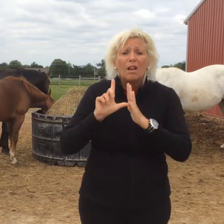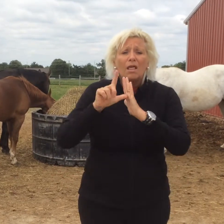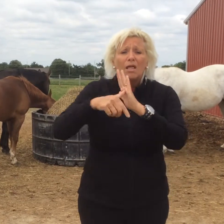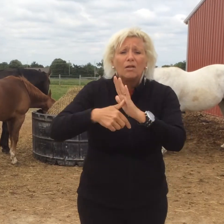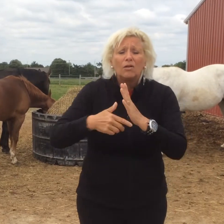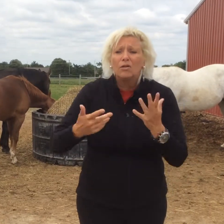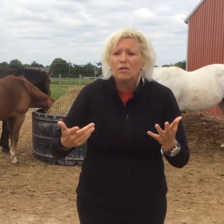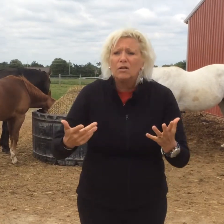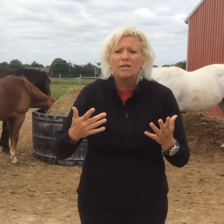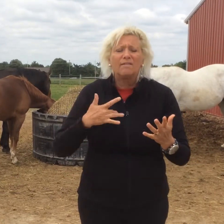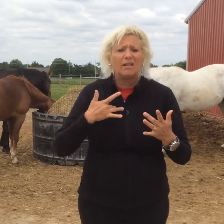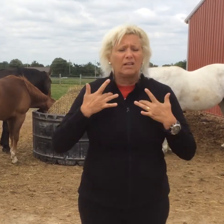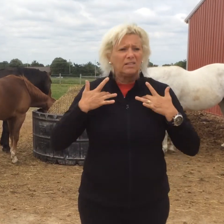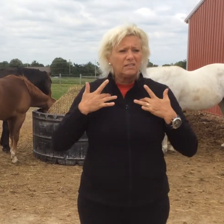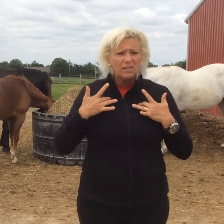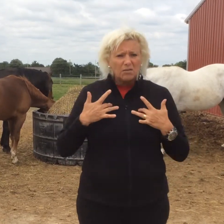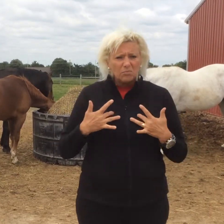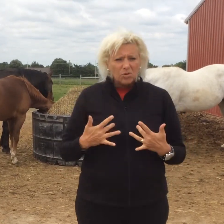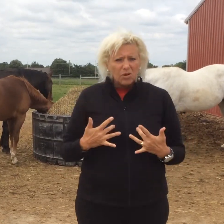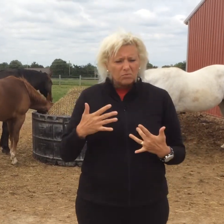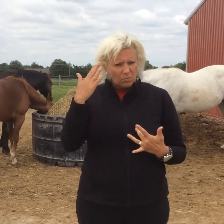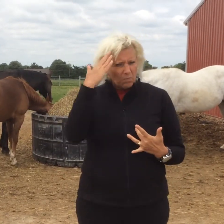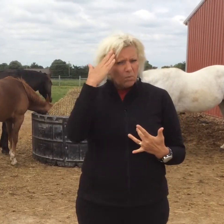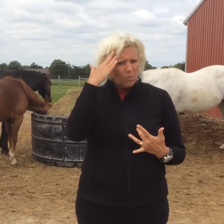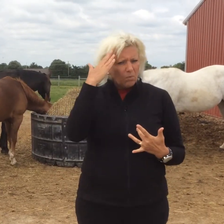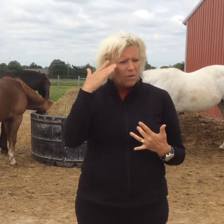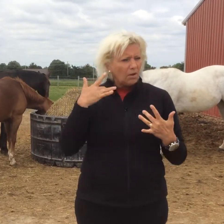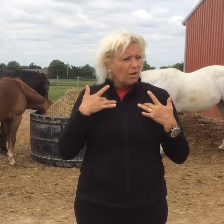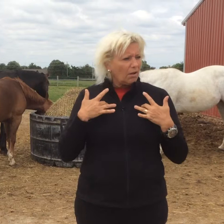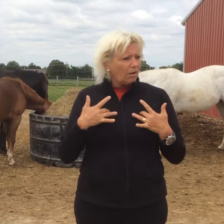Or someone who's lost their hearing later in life.